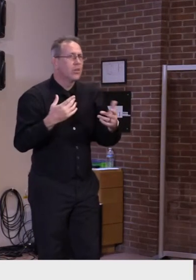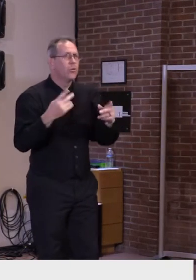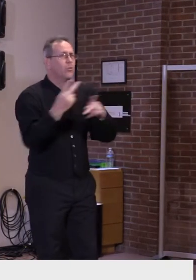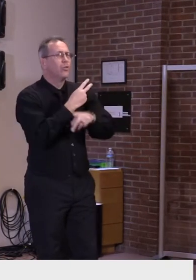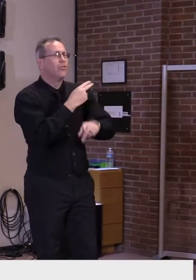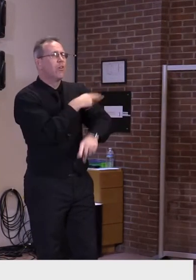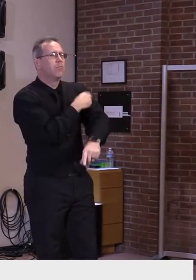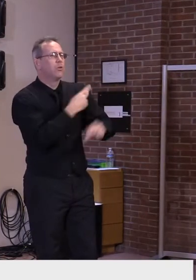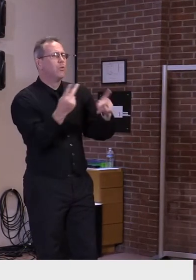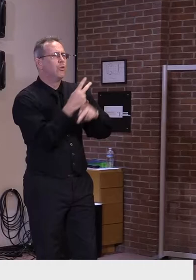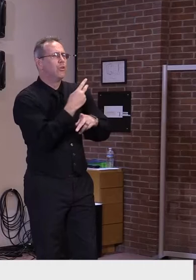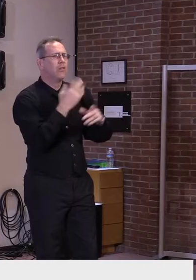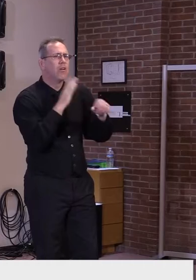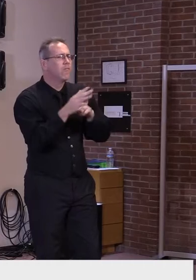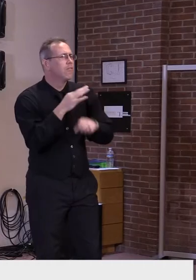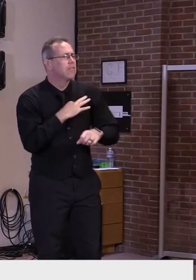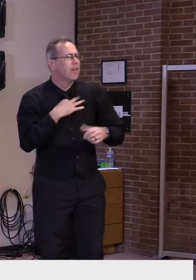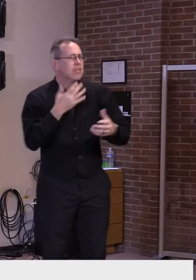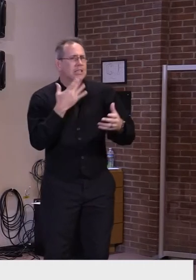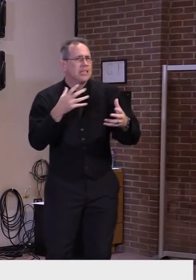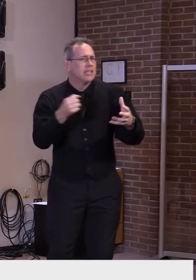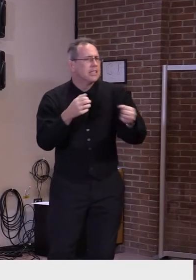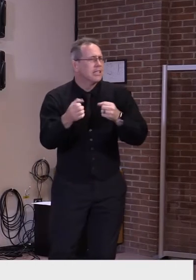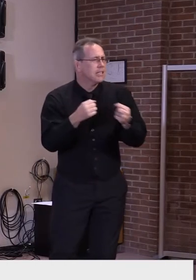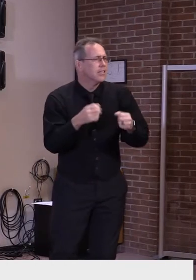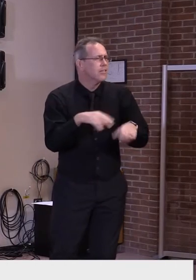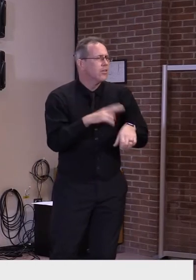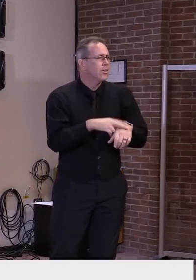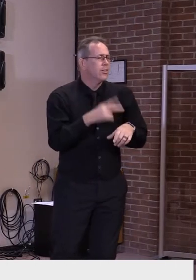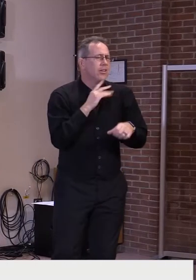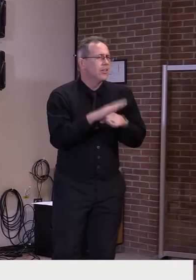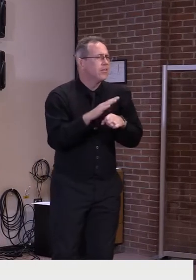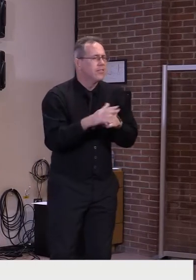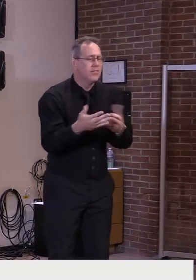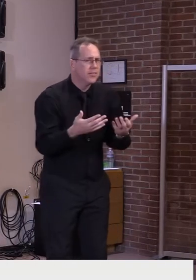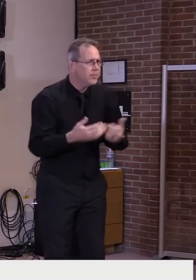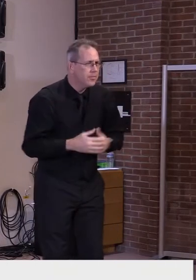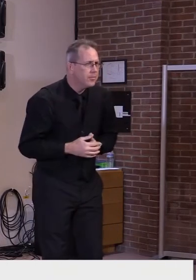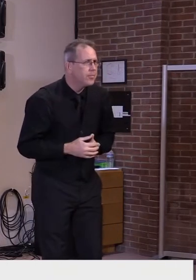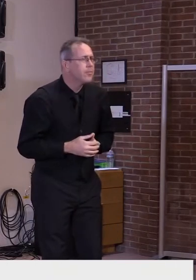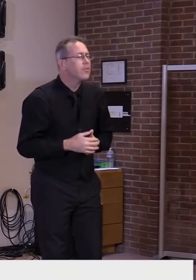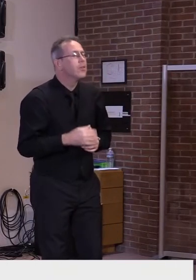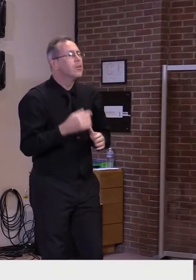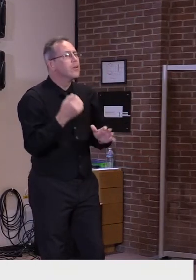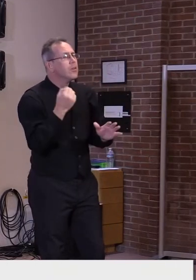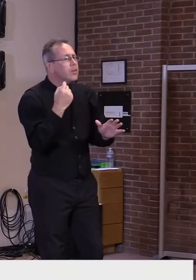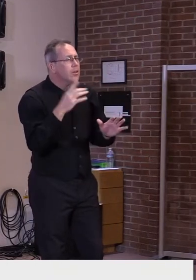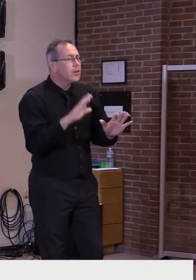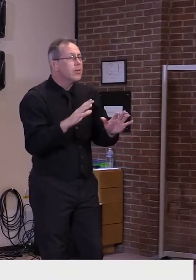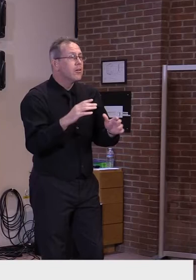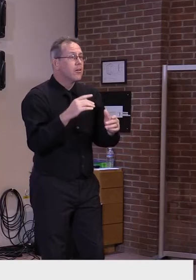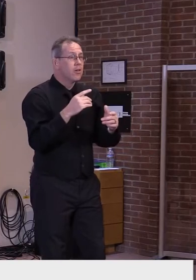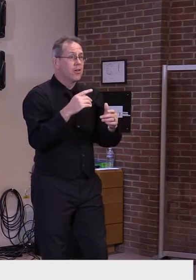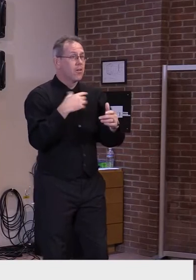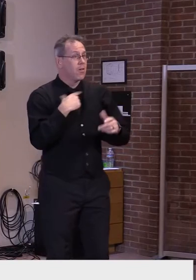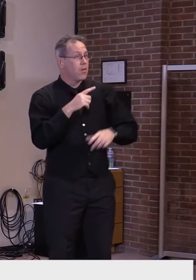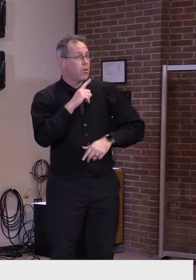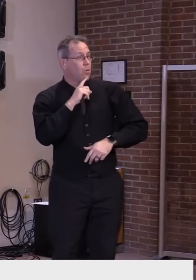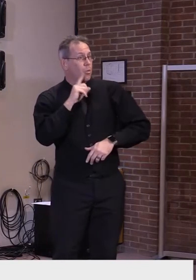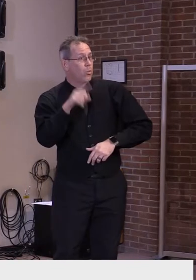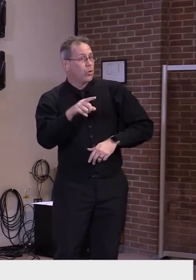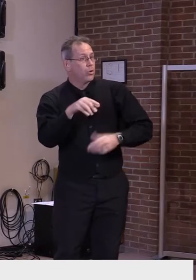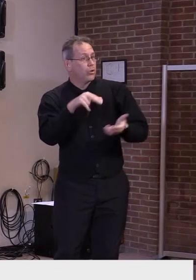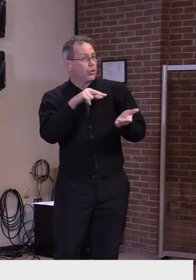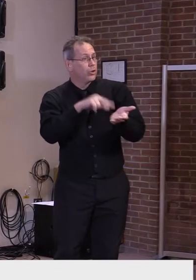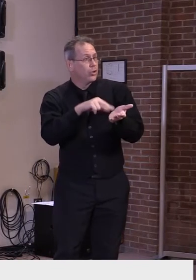These beds have not been unstaffed because of any sort of vaccine sort of mandate. They've been